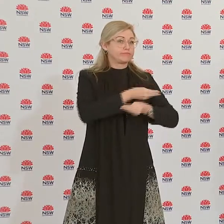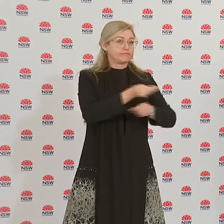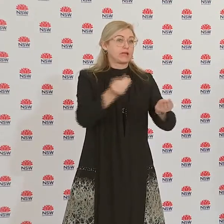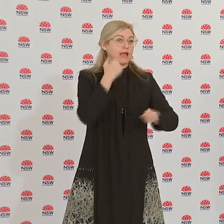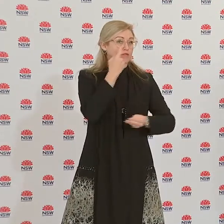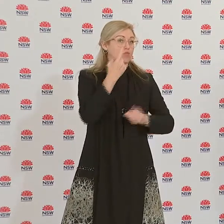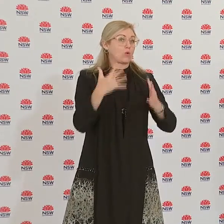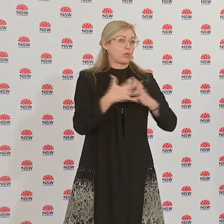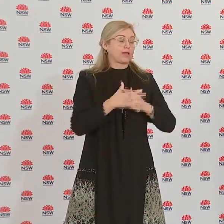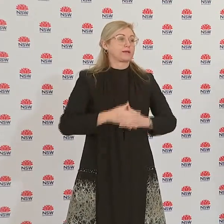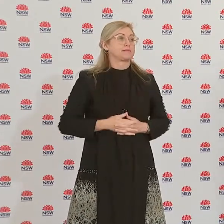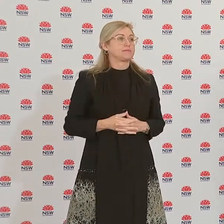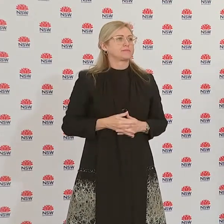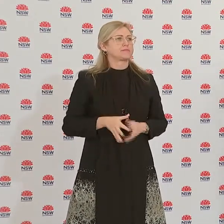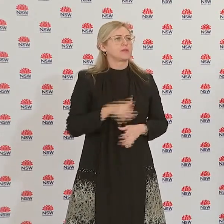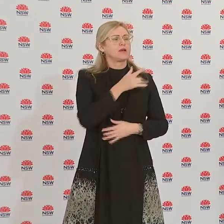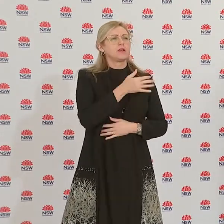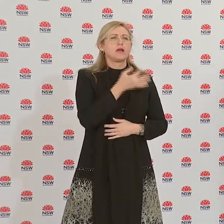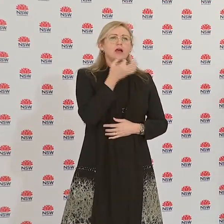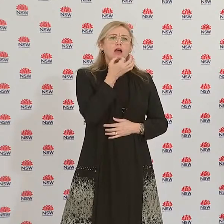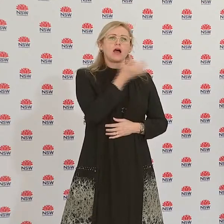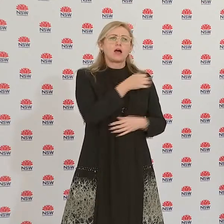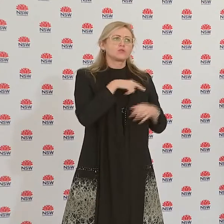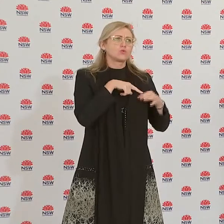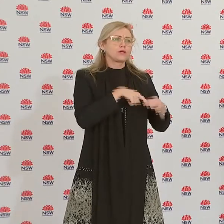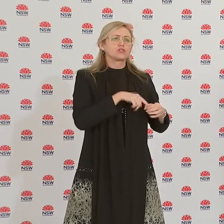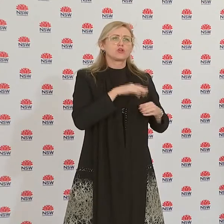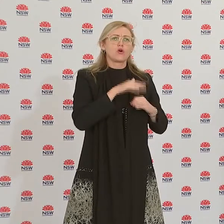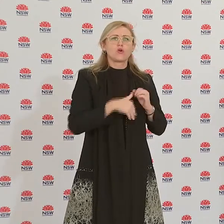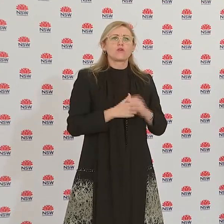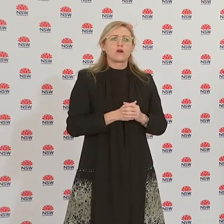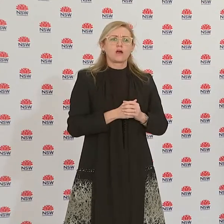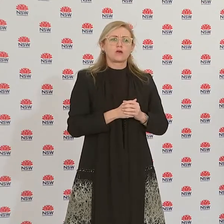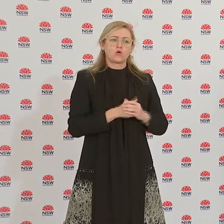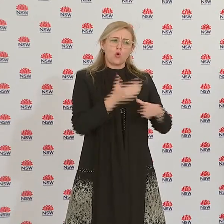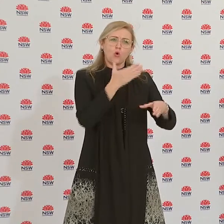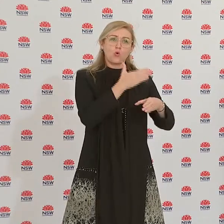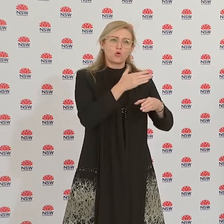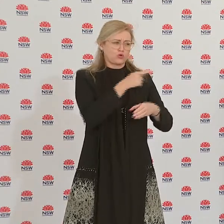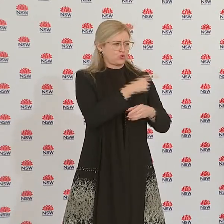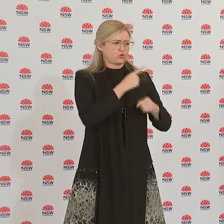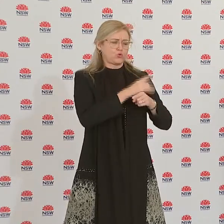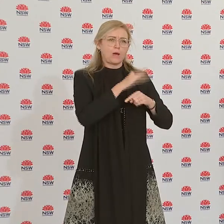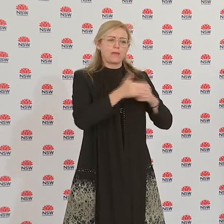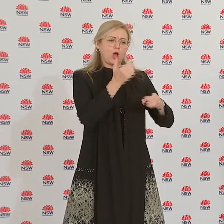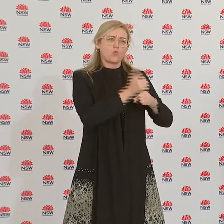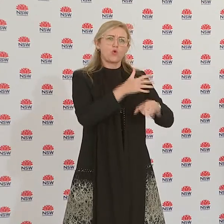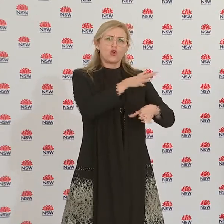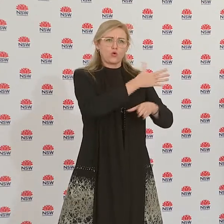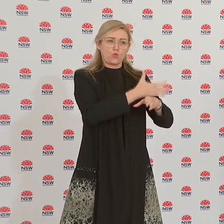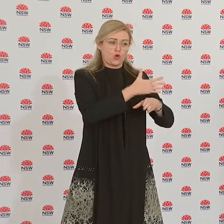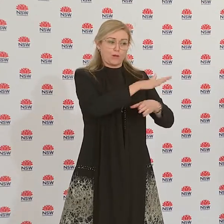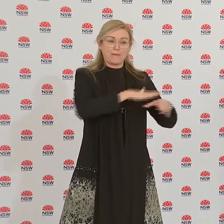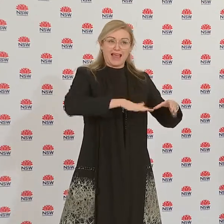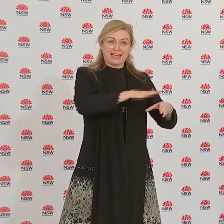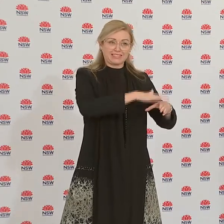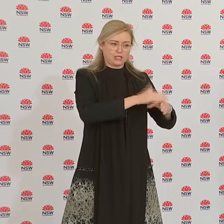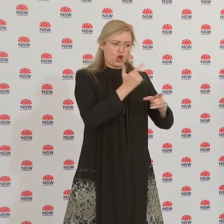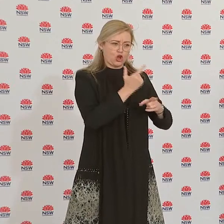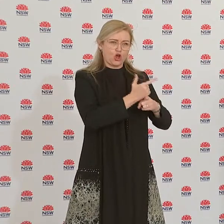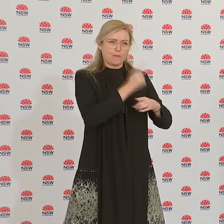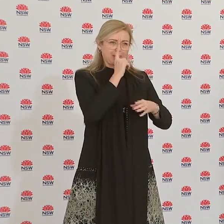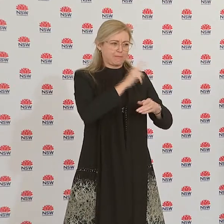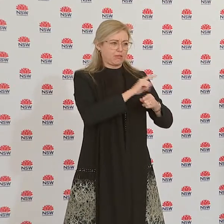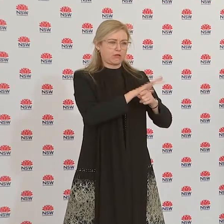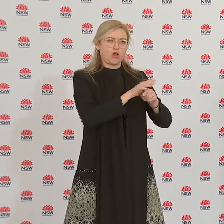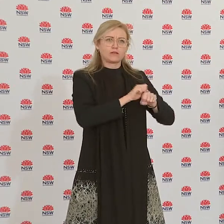you just clarify what are the workplaces where we are seeing this transmission happening that you've mentioned, up to 30 cases in some cases,